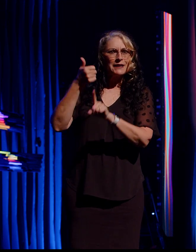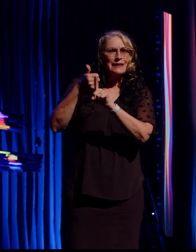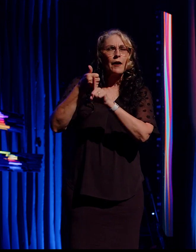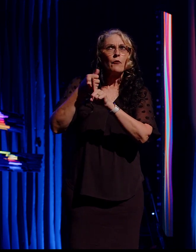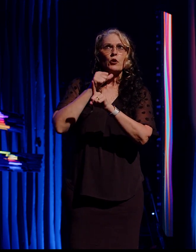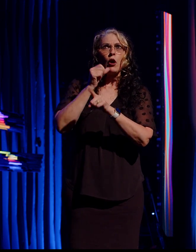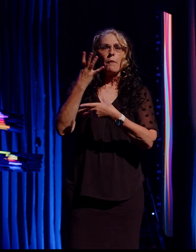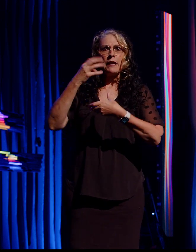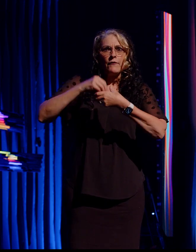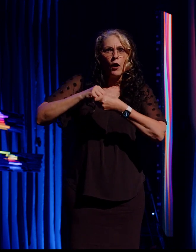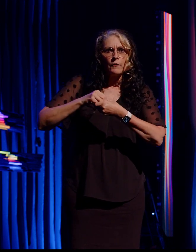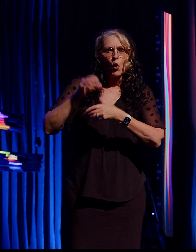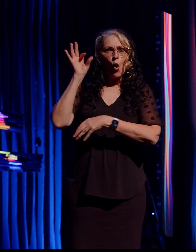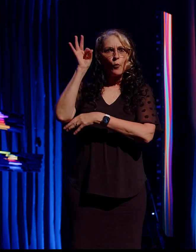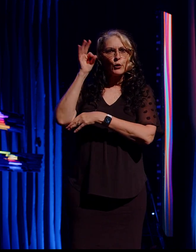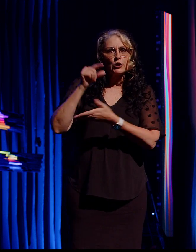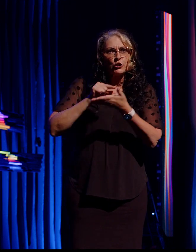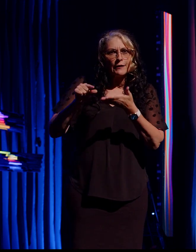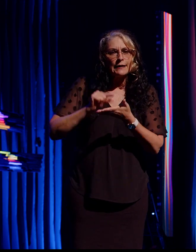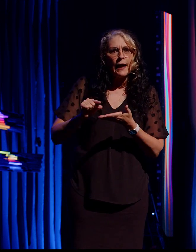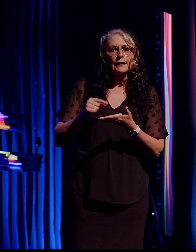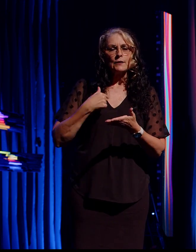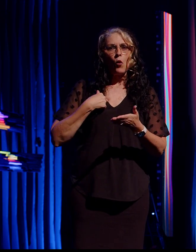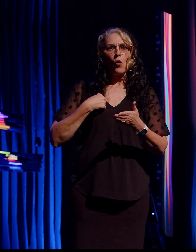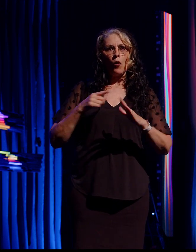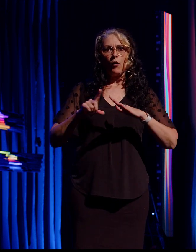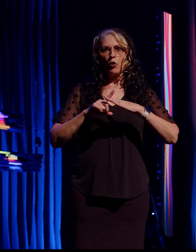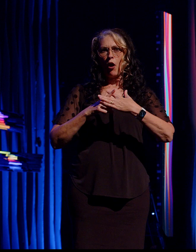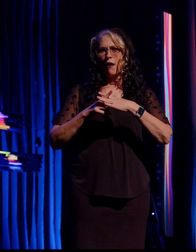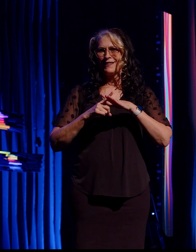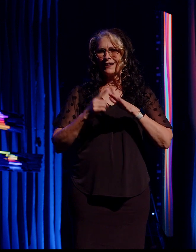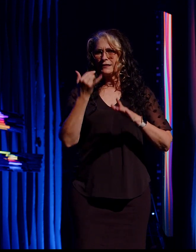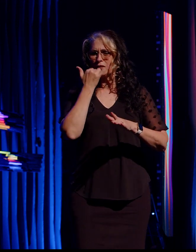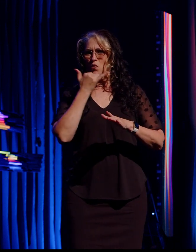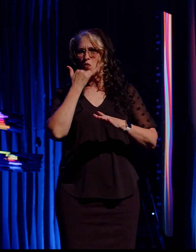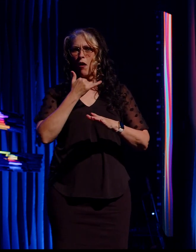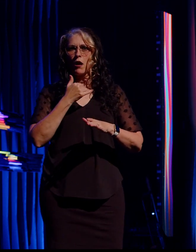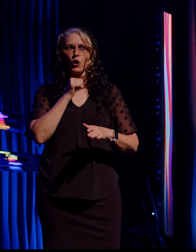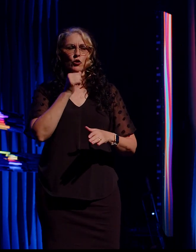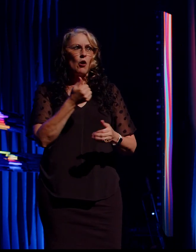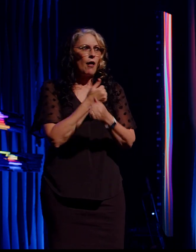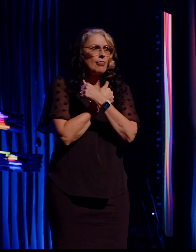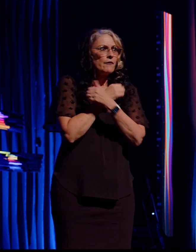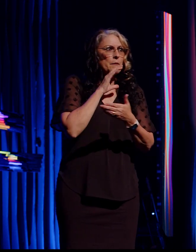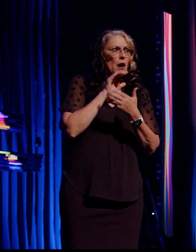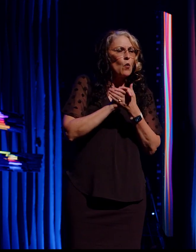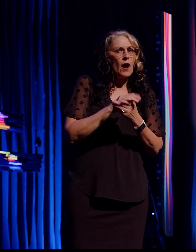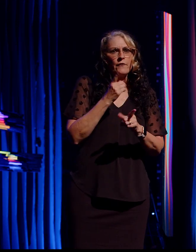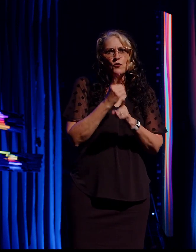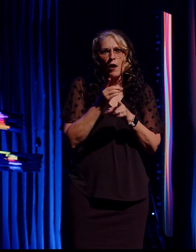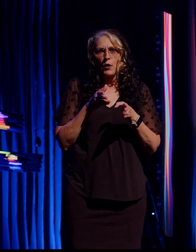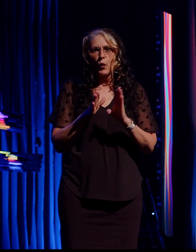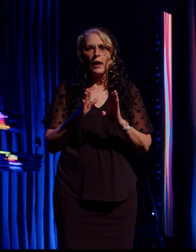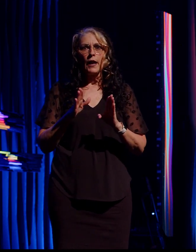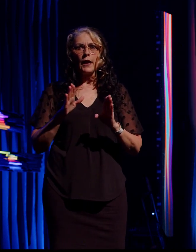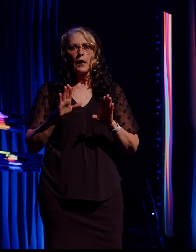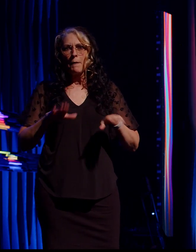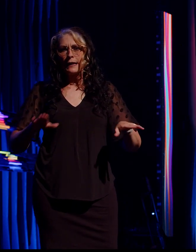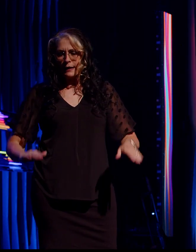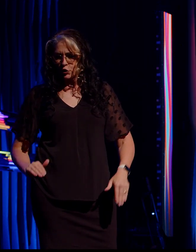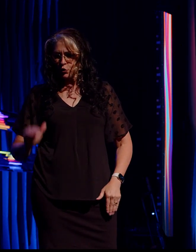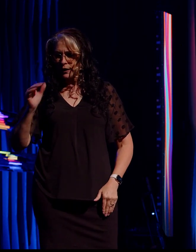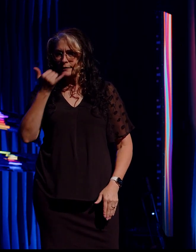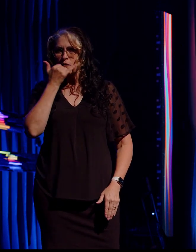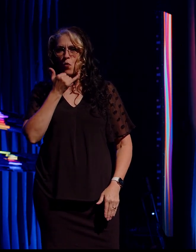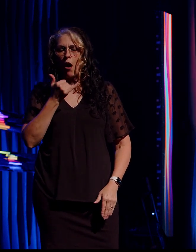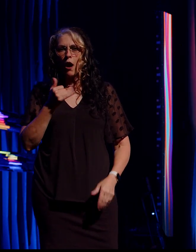be a part of, or preaching a text where I take it out of context. I'm afraid of not loving Natalie the right way. I'm afraid of not raising my kids the